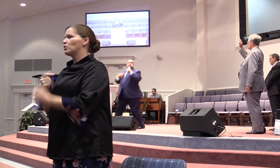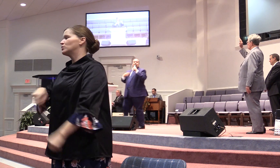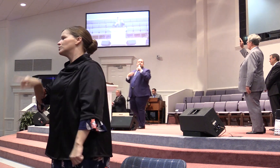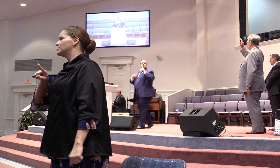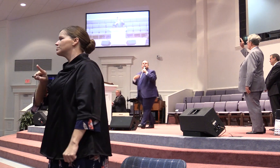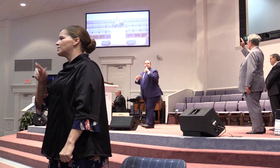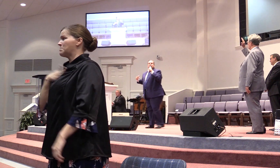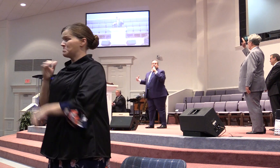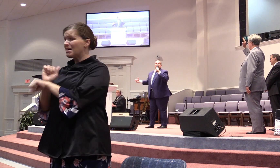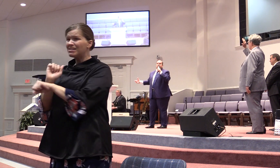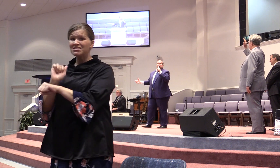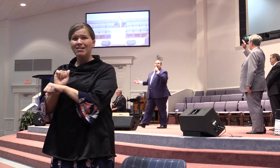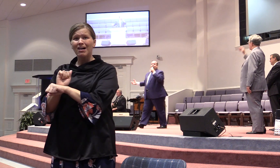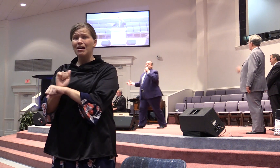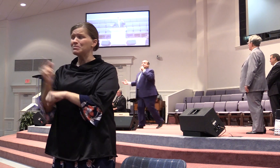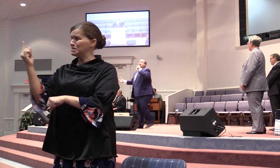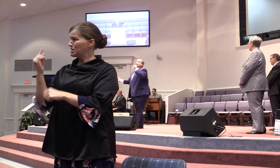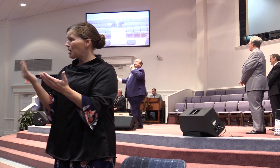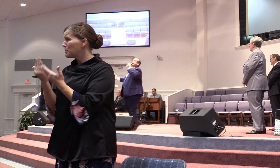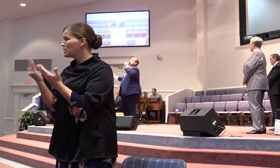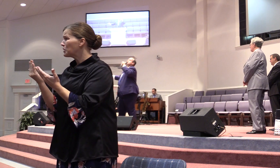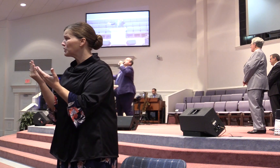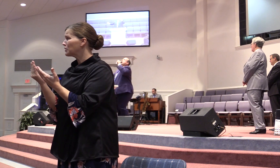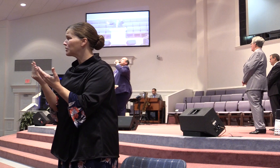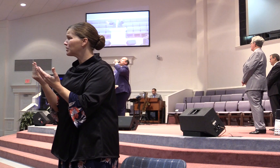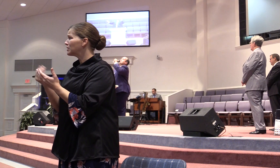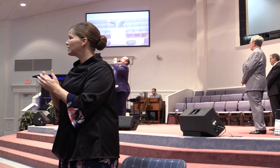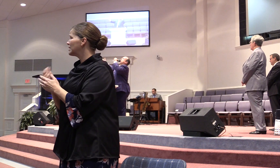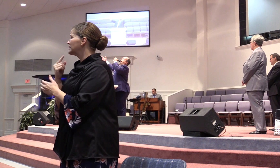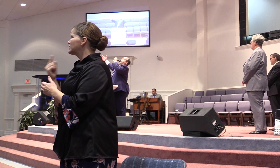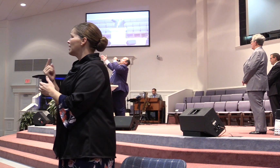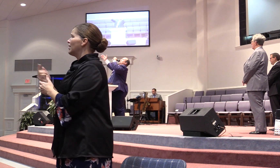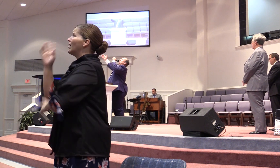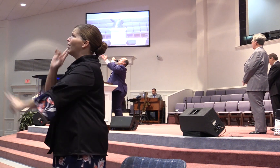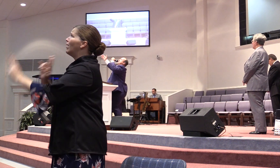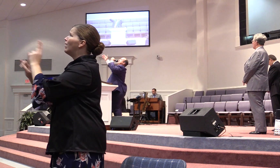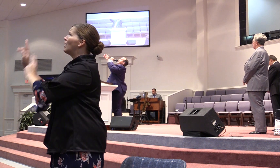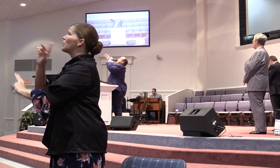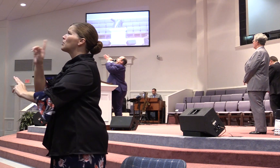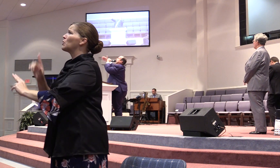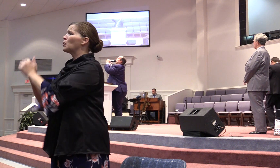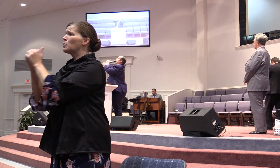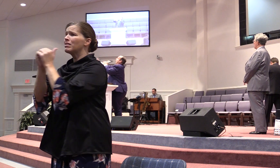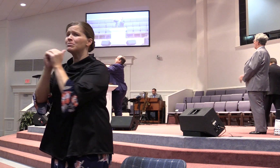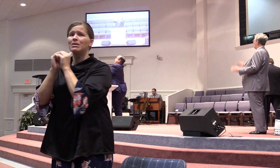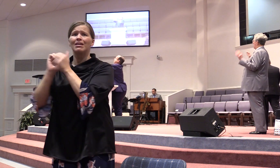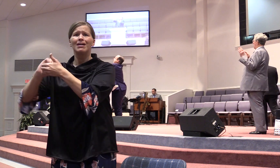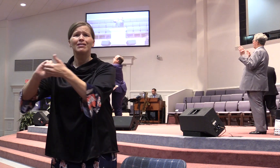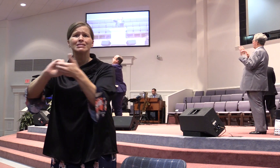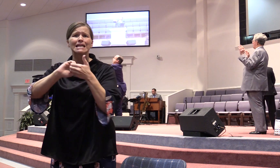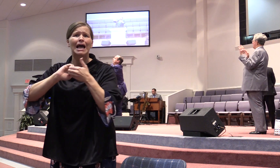And my job is to come into the house and say, oh, magnify the Lord with me and let